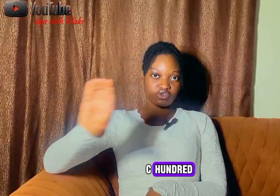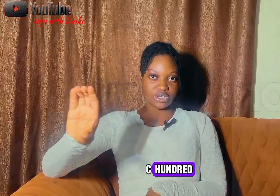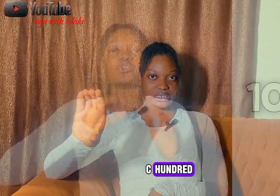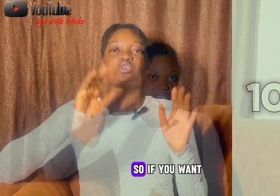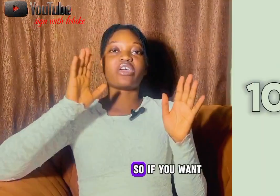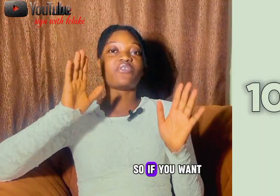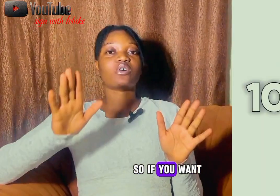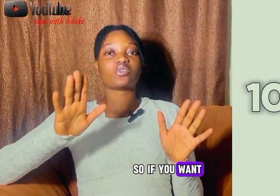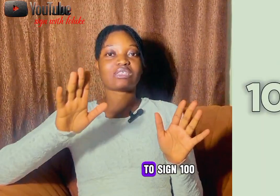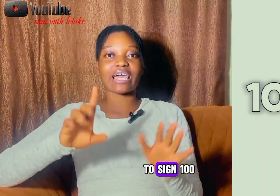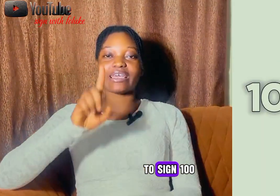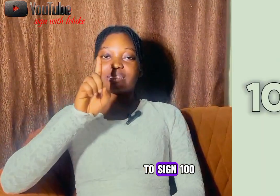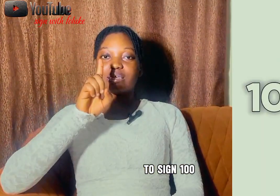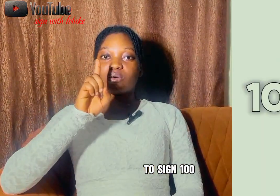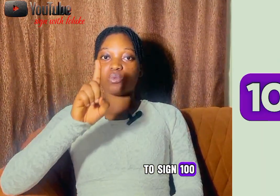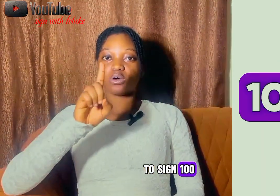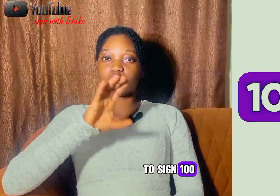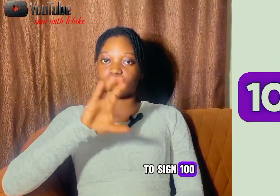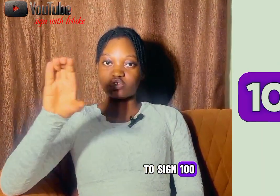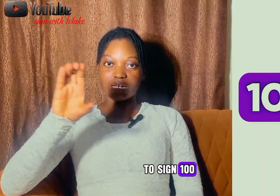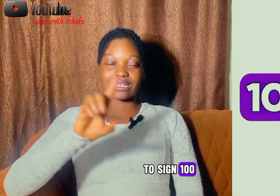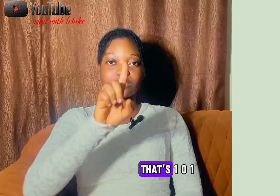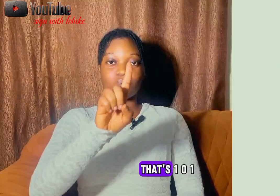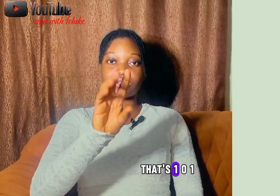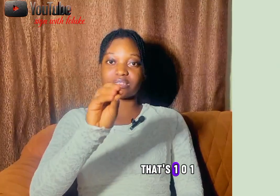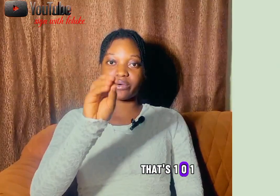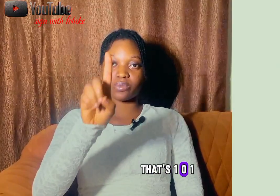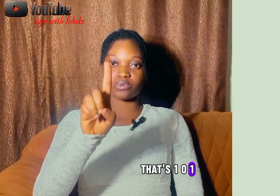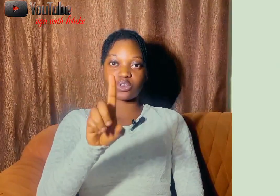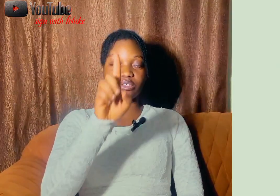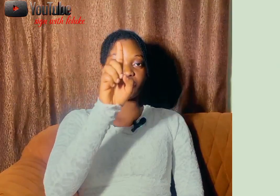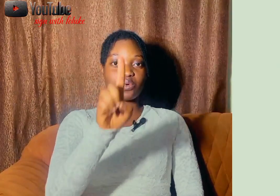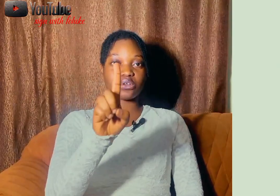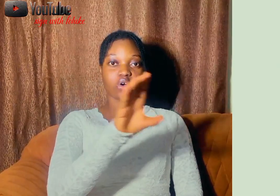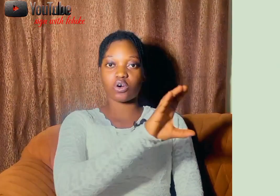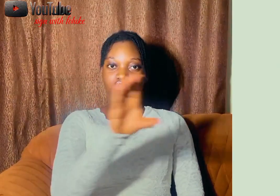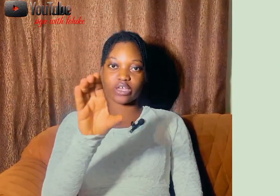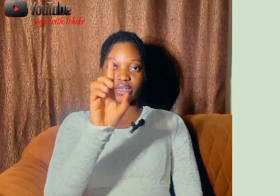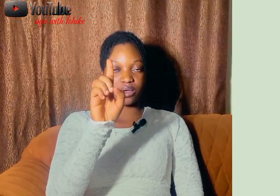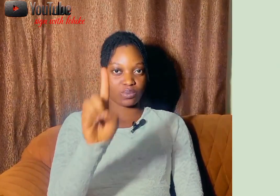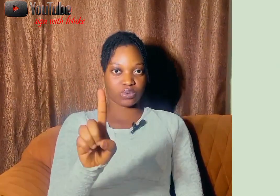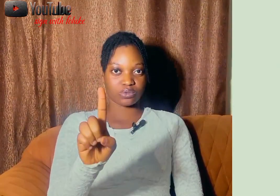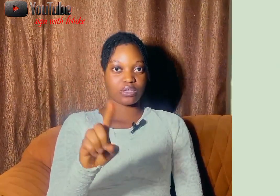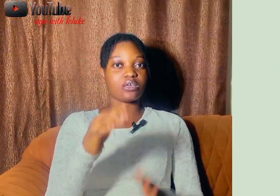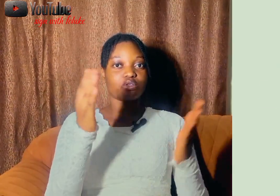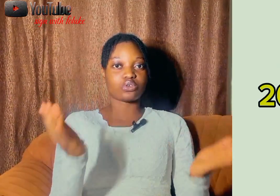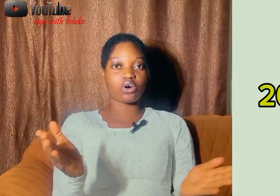100. So if you want to sign 100, that's 101. So you are doing 101,